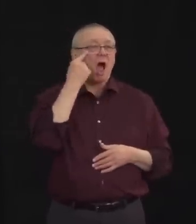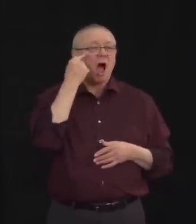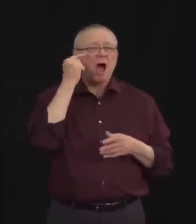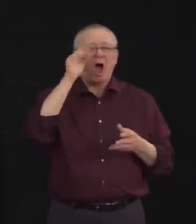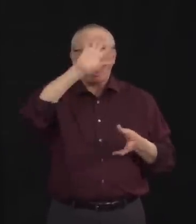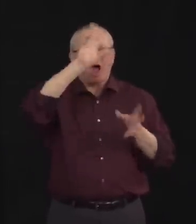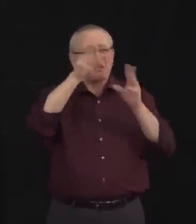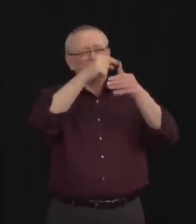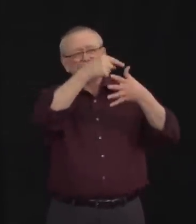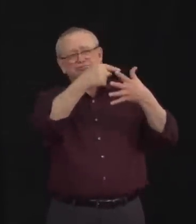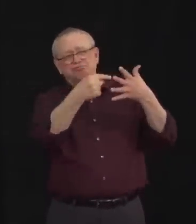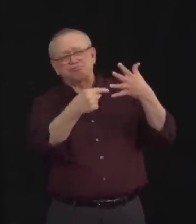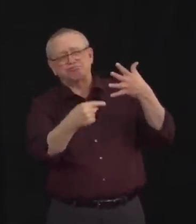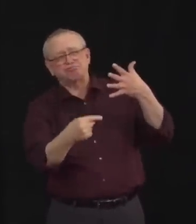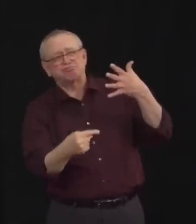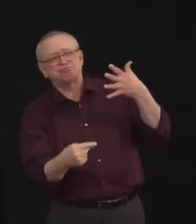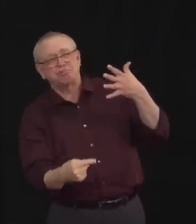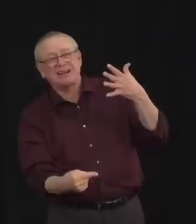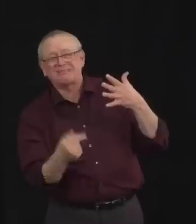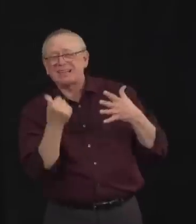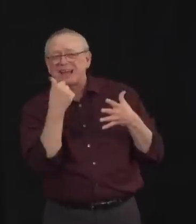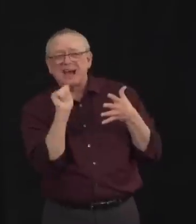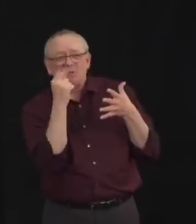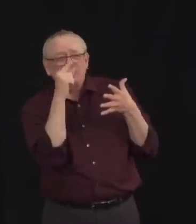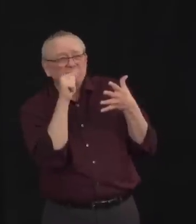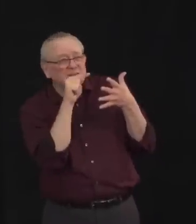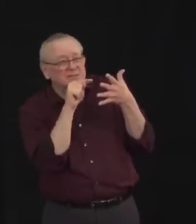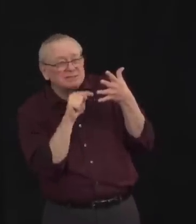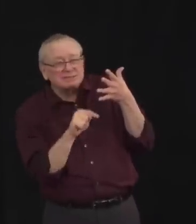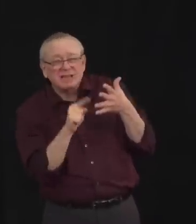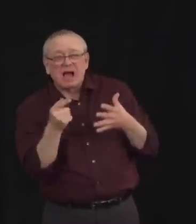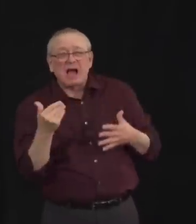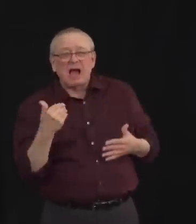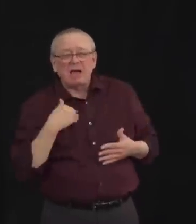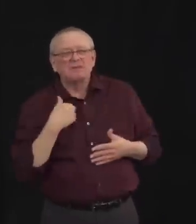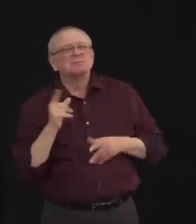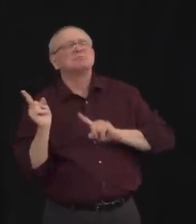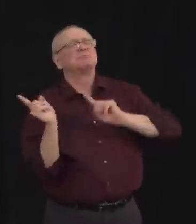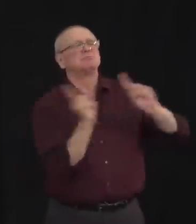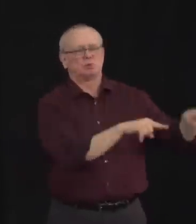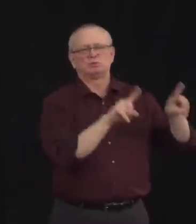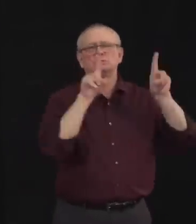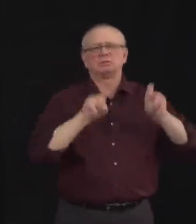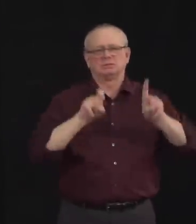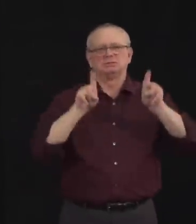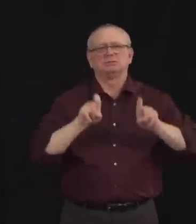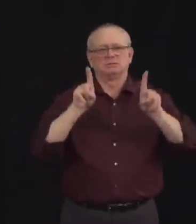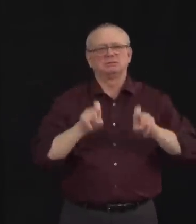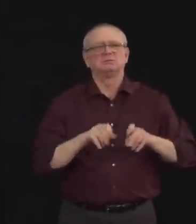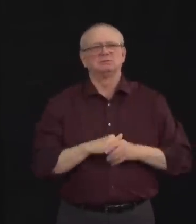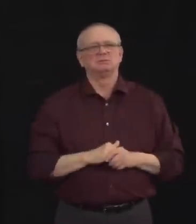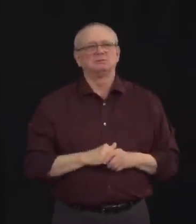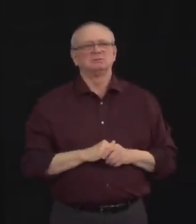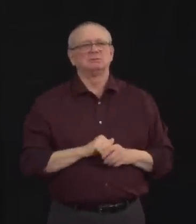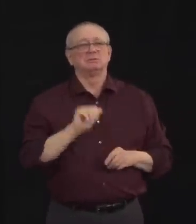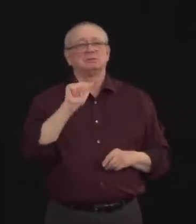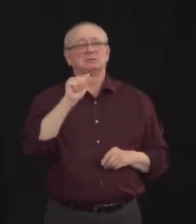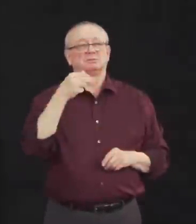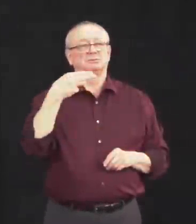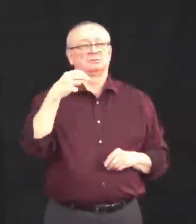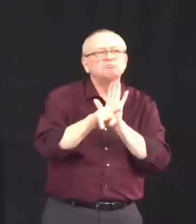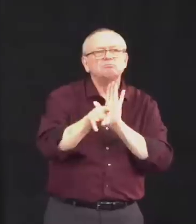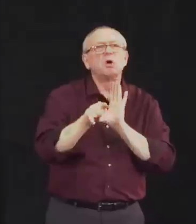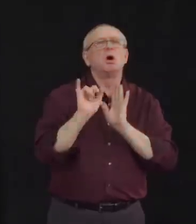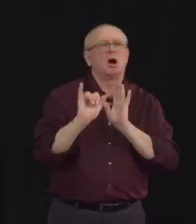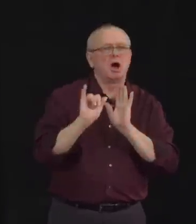emerging information on the virus. The AHS self-assessment tool online has been updated to include all of these